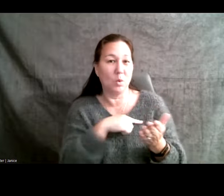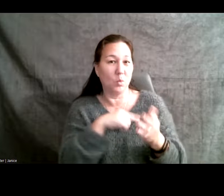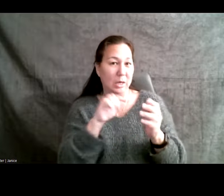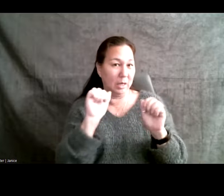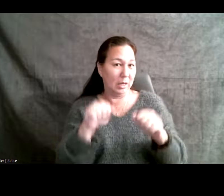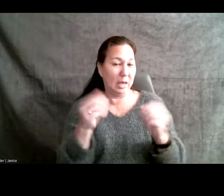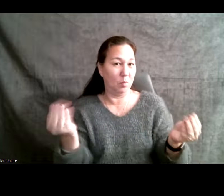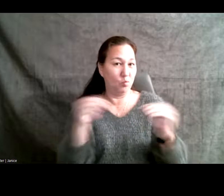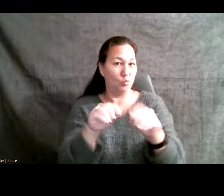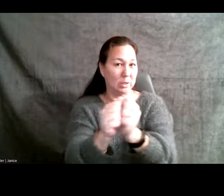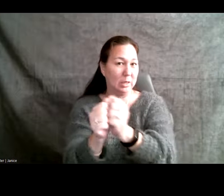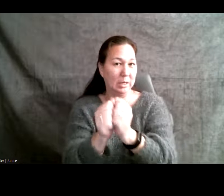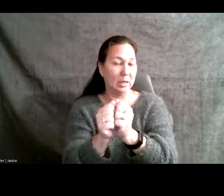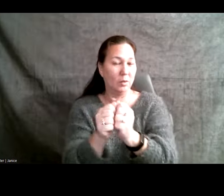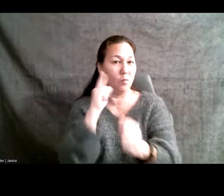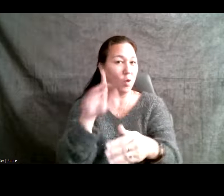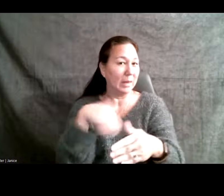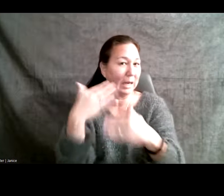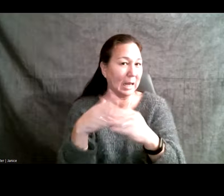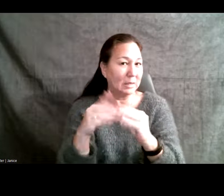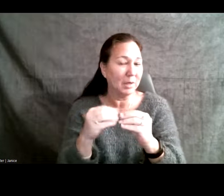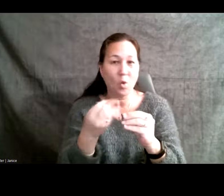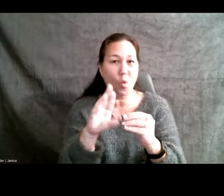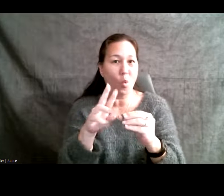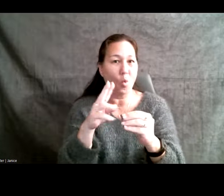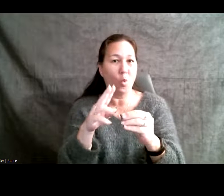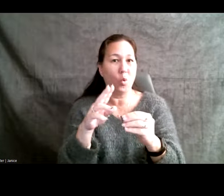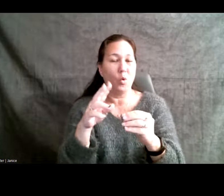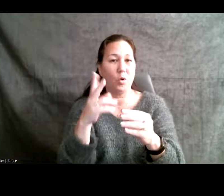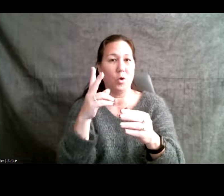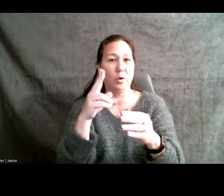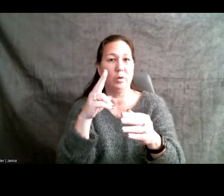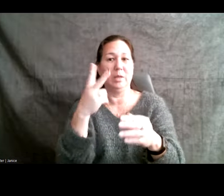next meeting or the meeting after that, so that we could,